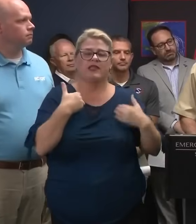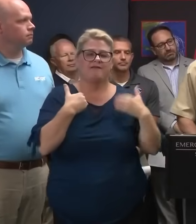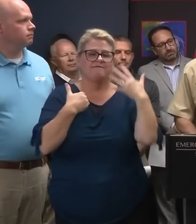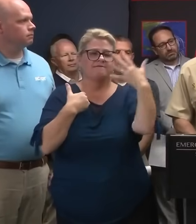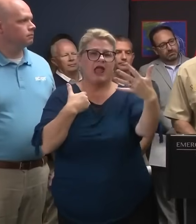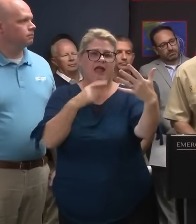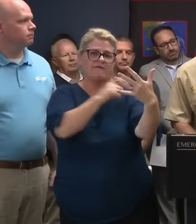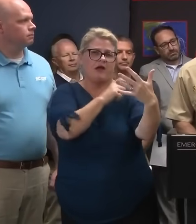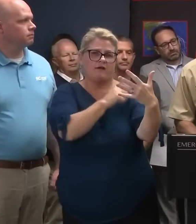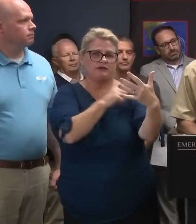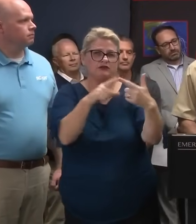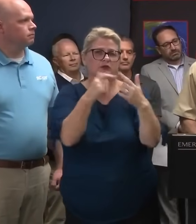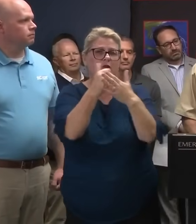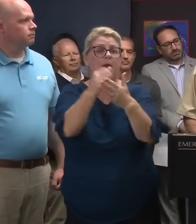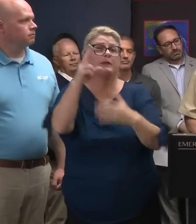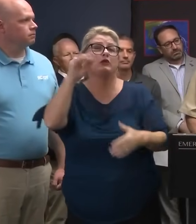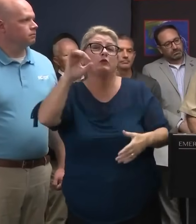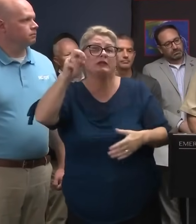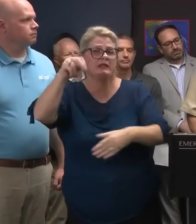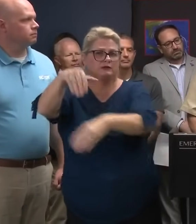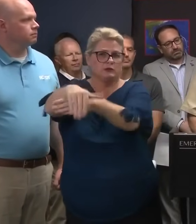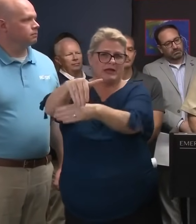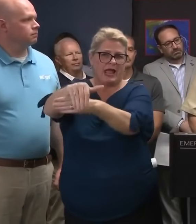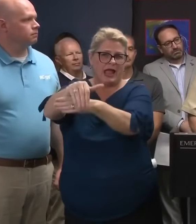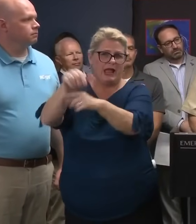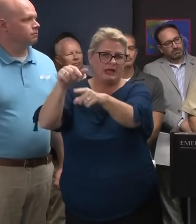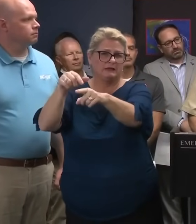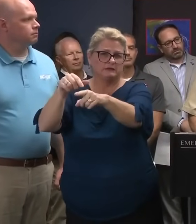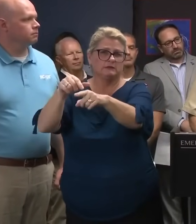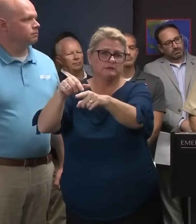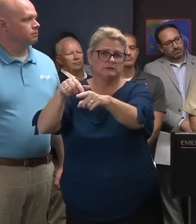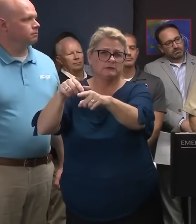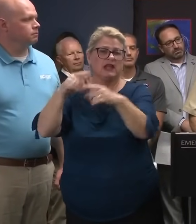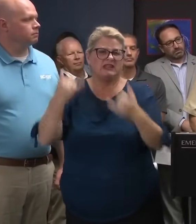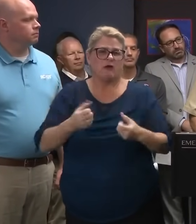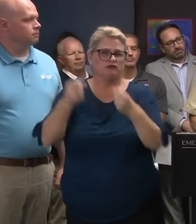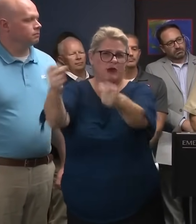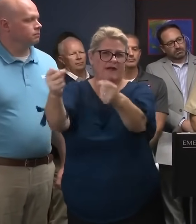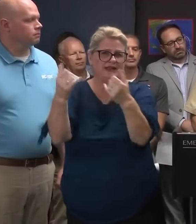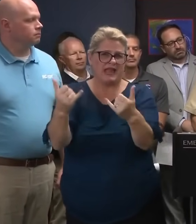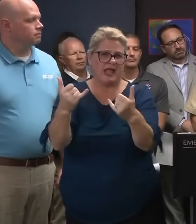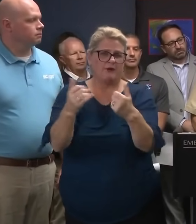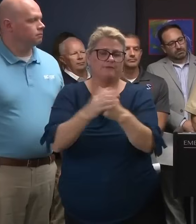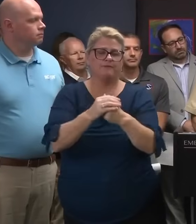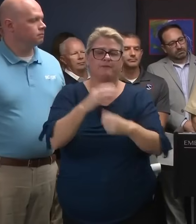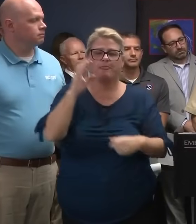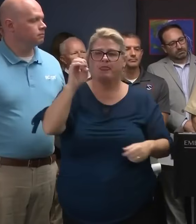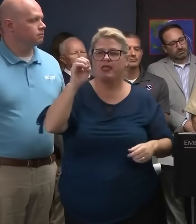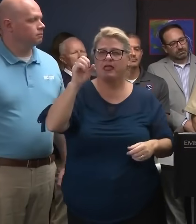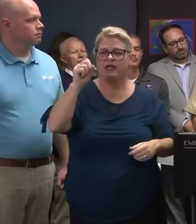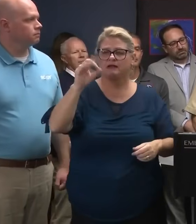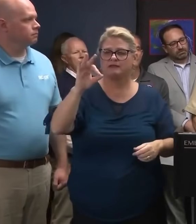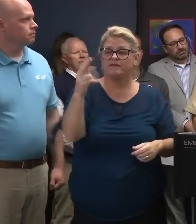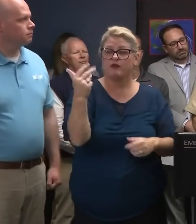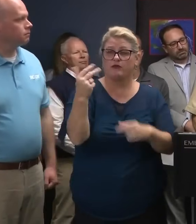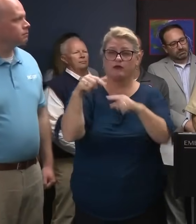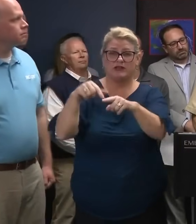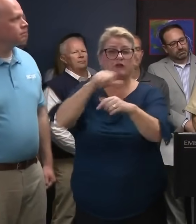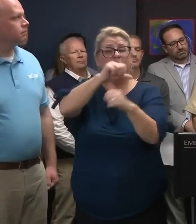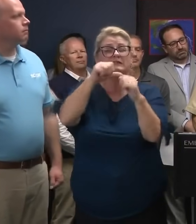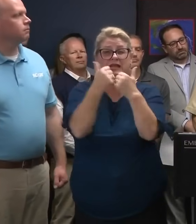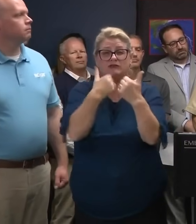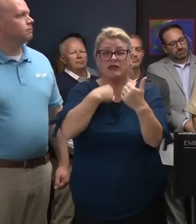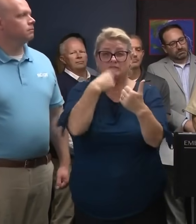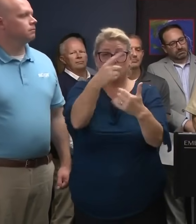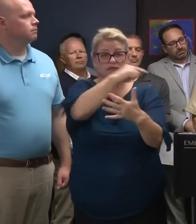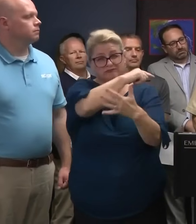that will begin assisting Union City tonight. They're in travel status as we speak. ESF 13, again, those agencies I just mentioned,